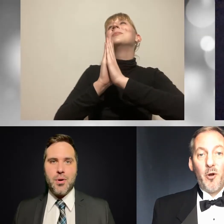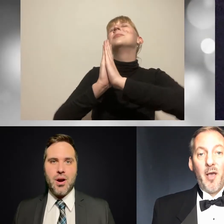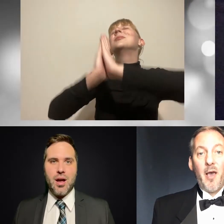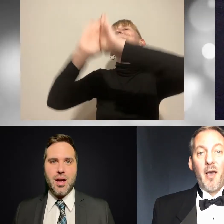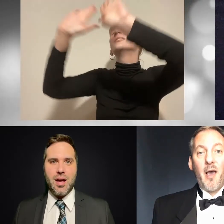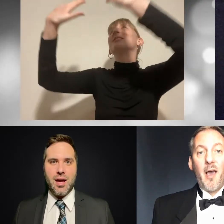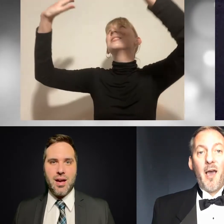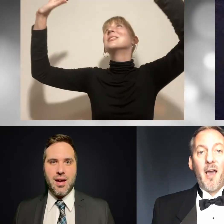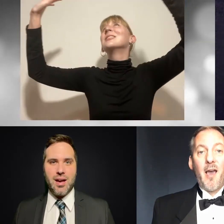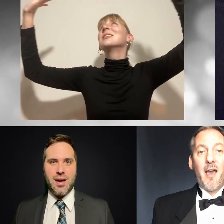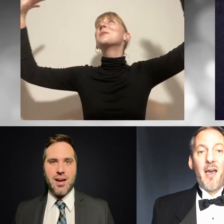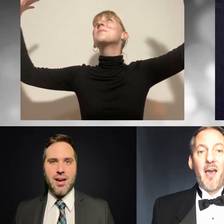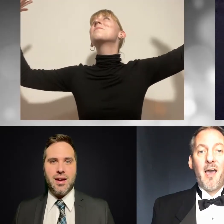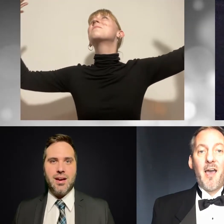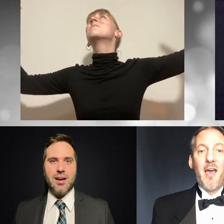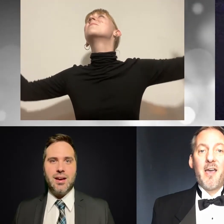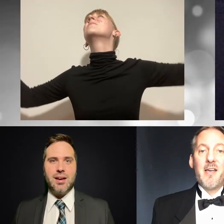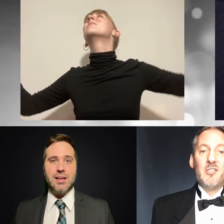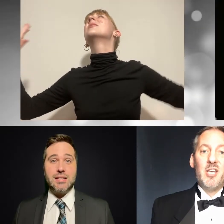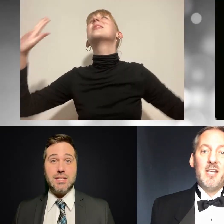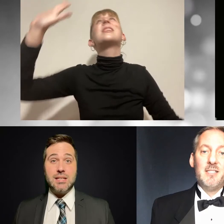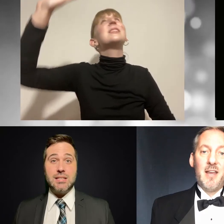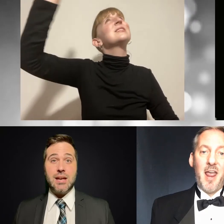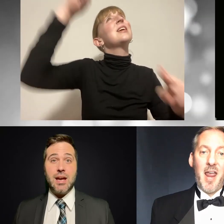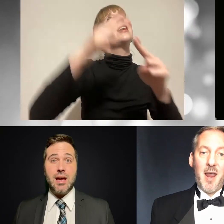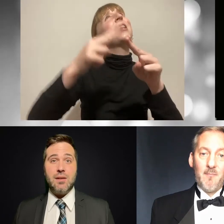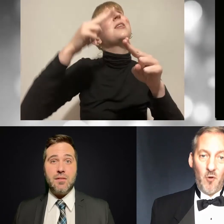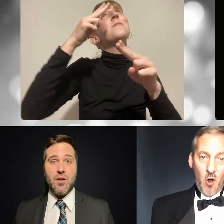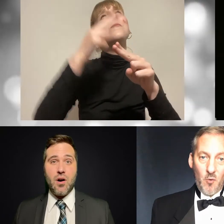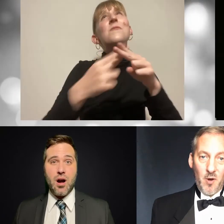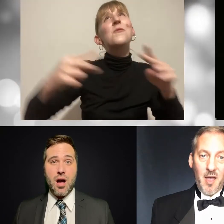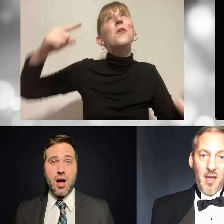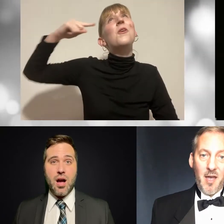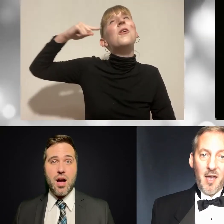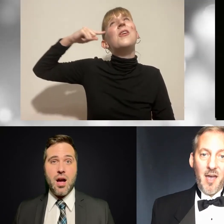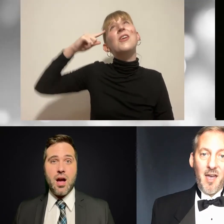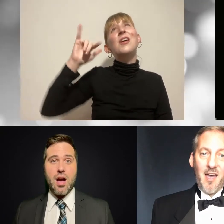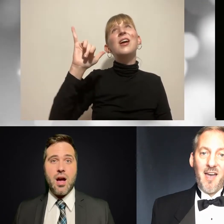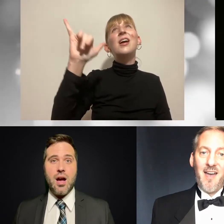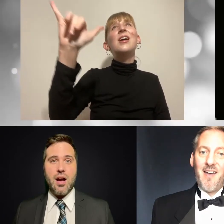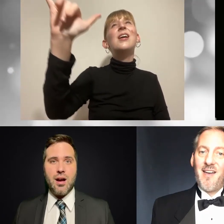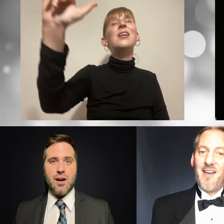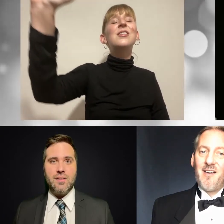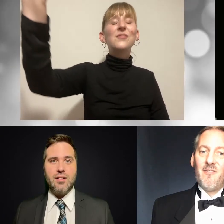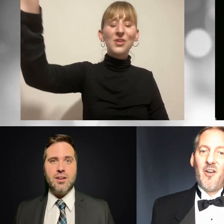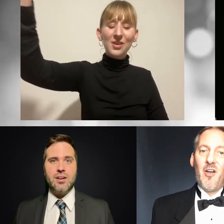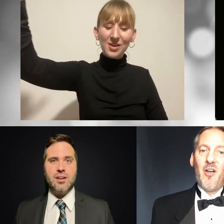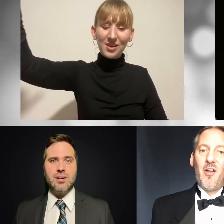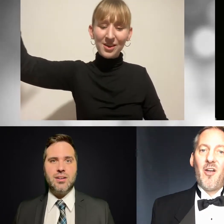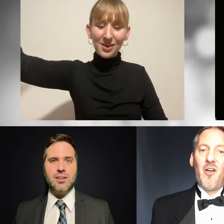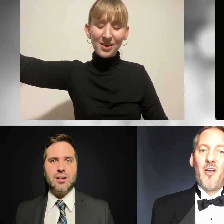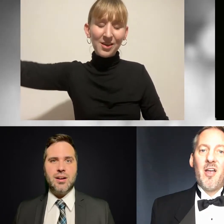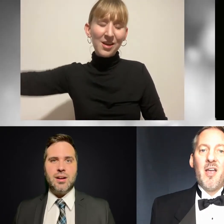O praise His name forever,